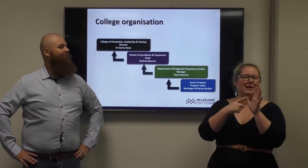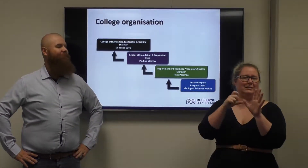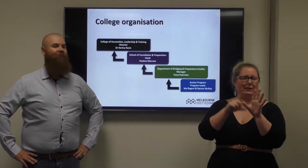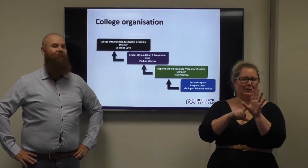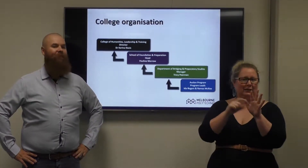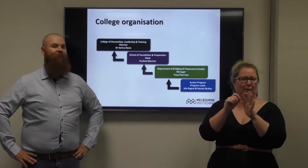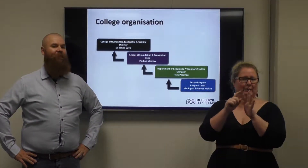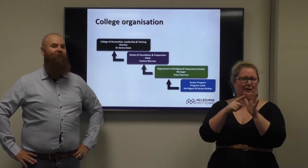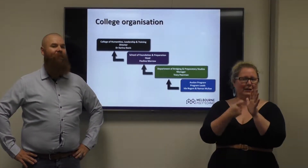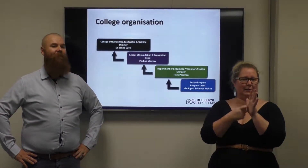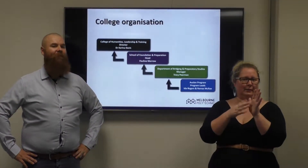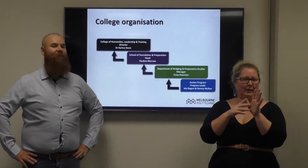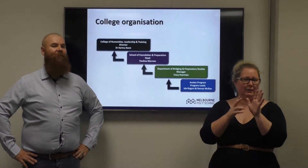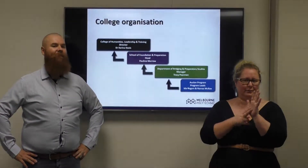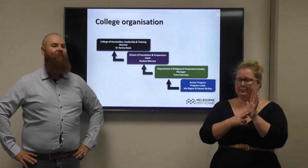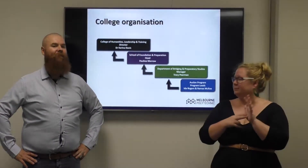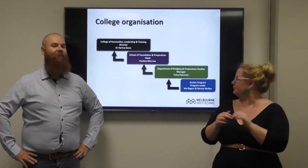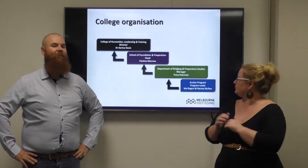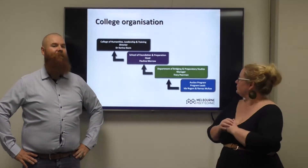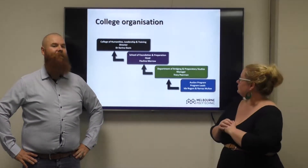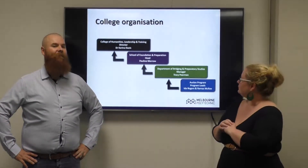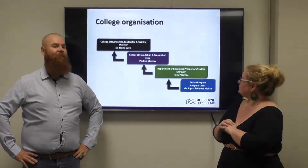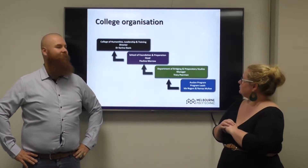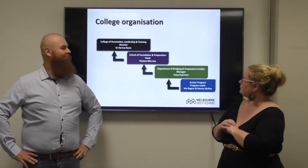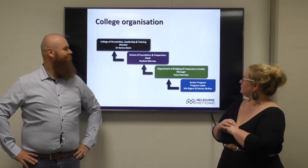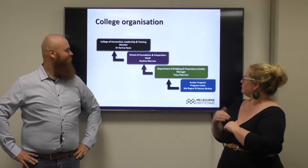organisation. So the next manager up is Tracy Pearman,